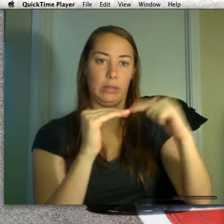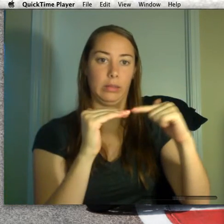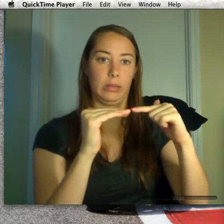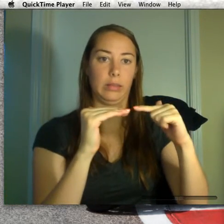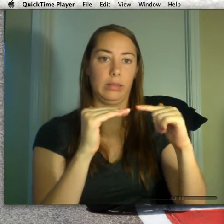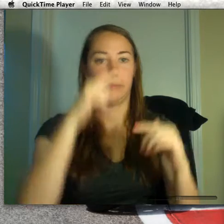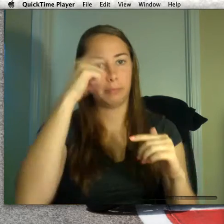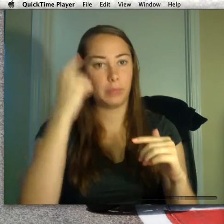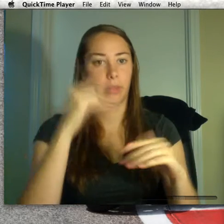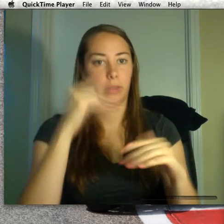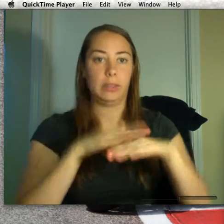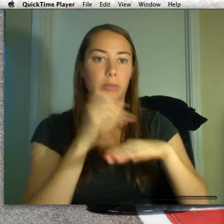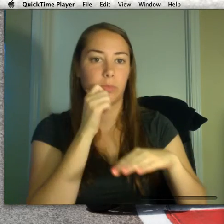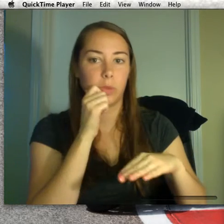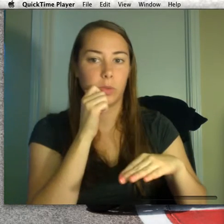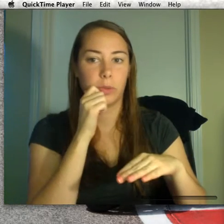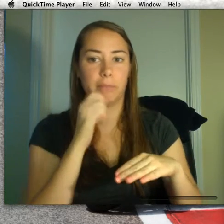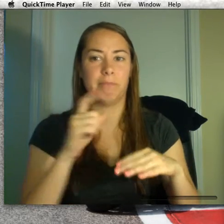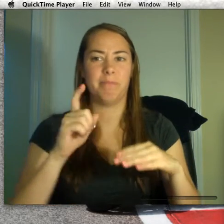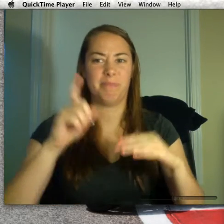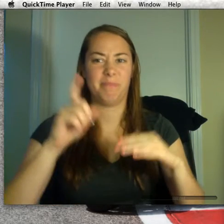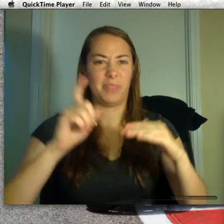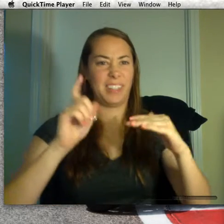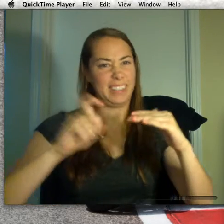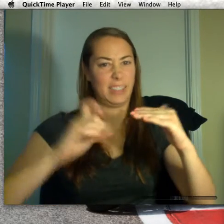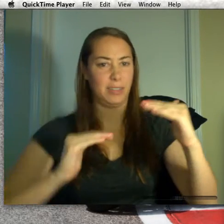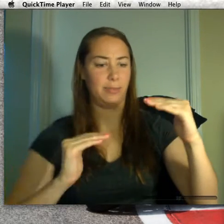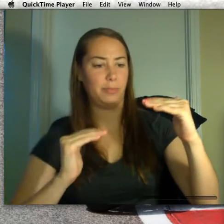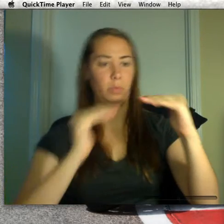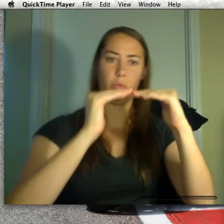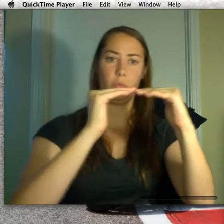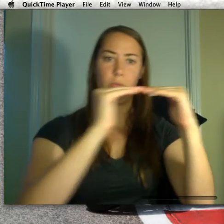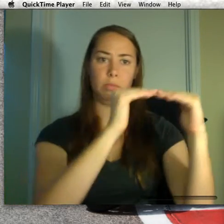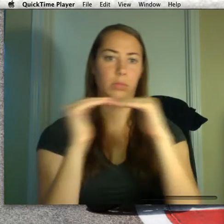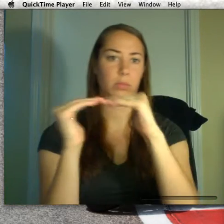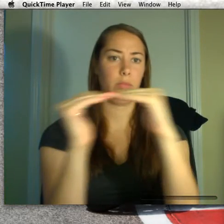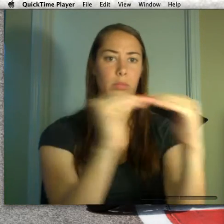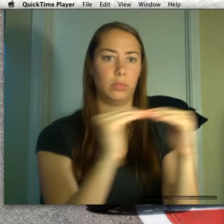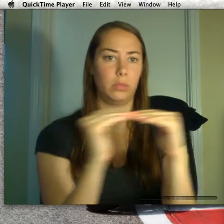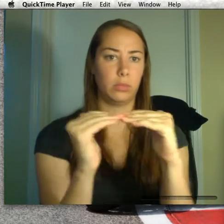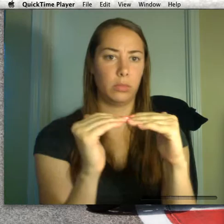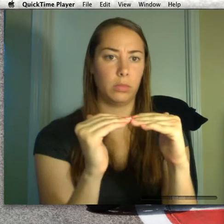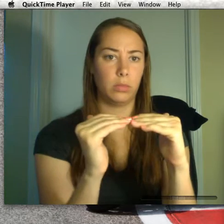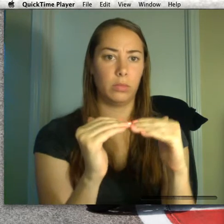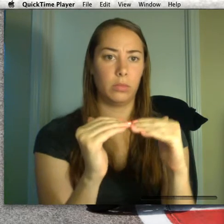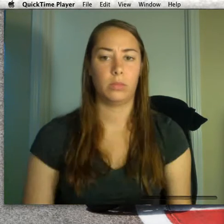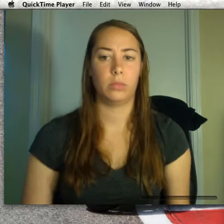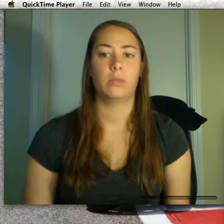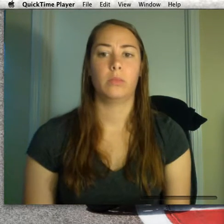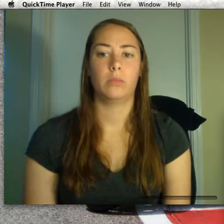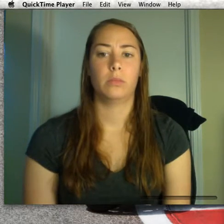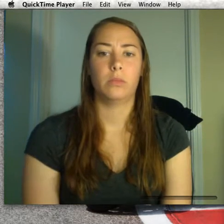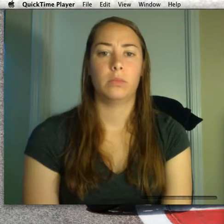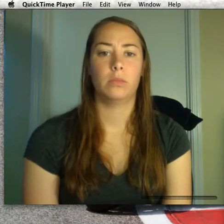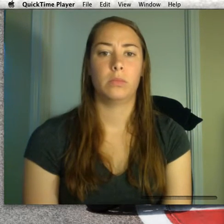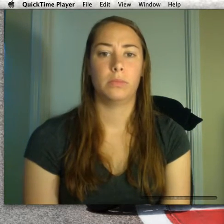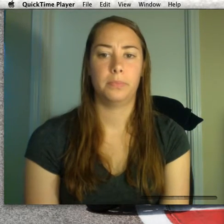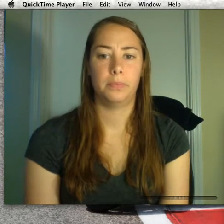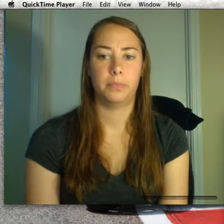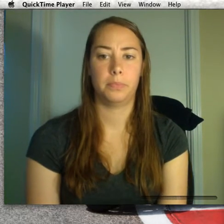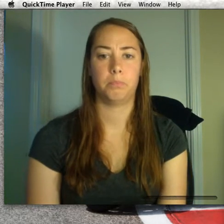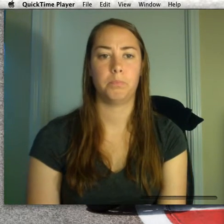most poor people are not on welfare. They work every day. They catch the early bus. They work